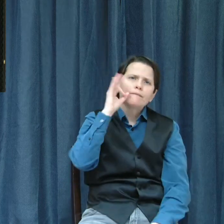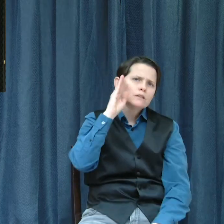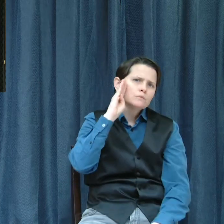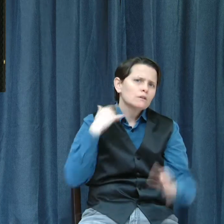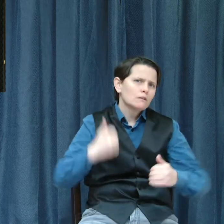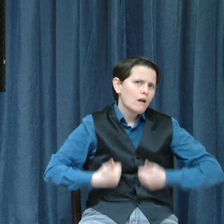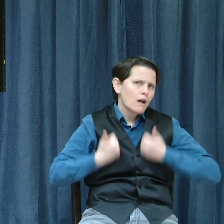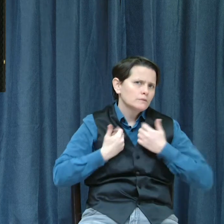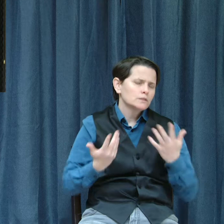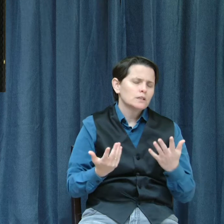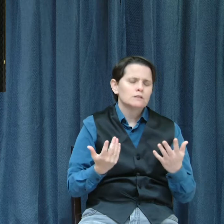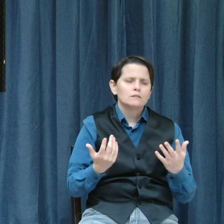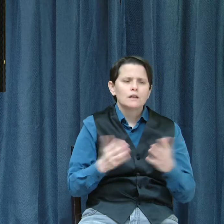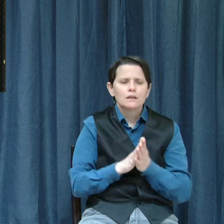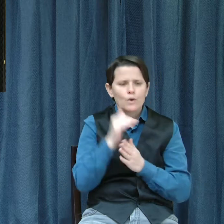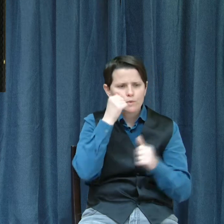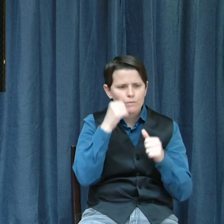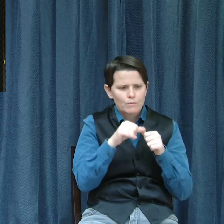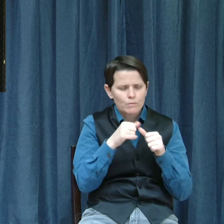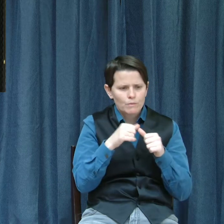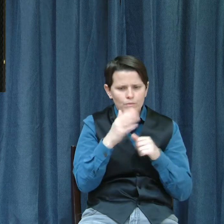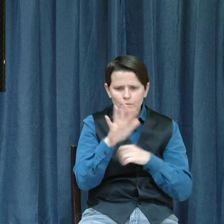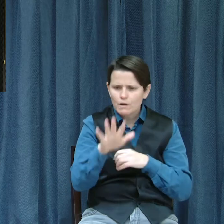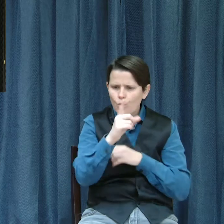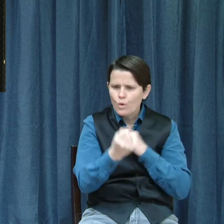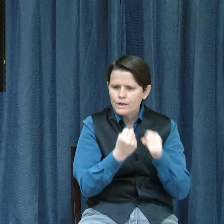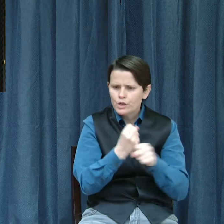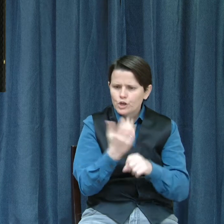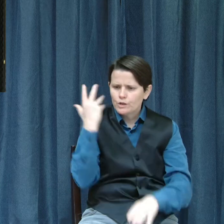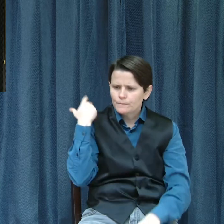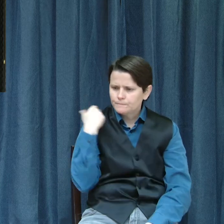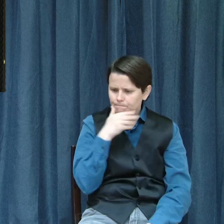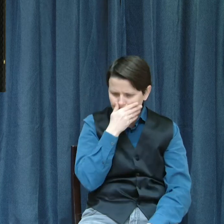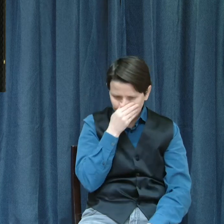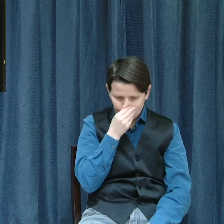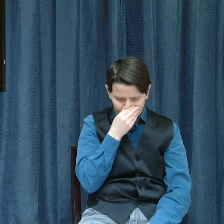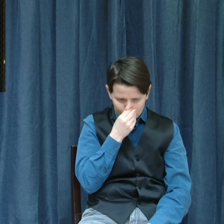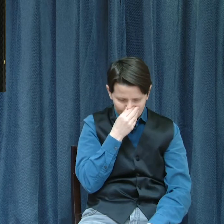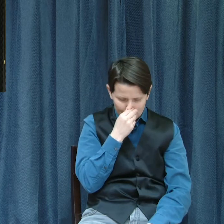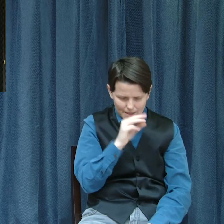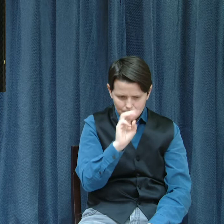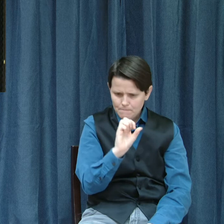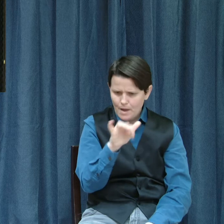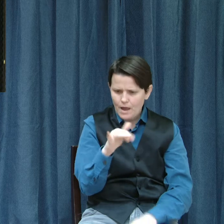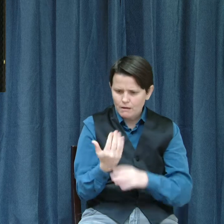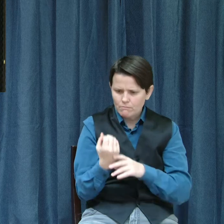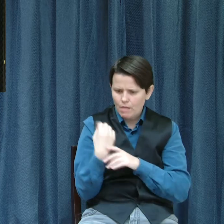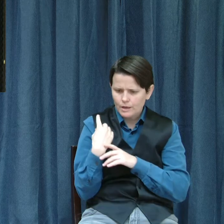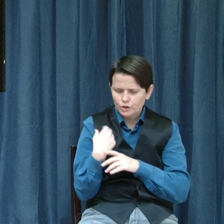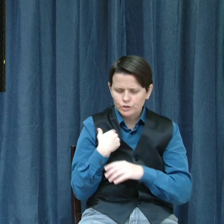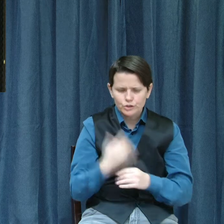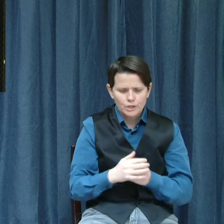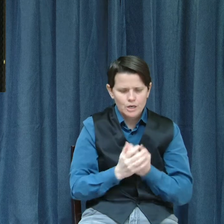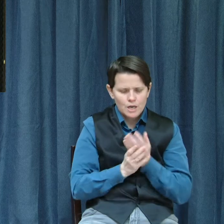and I remember doing one a year or so ago, whenever that was, May, I think, of last year, and went through this whole